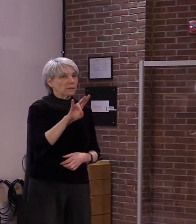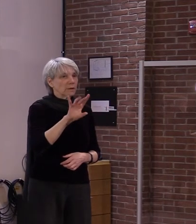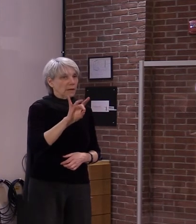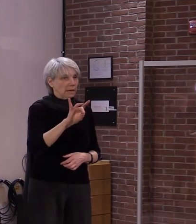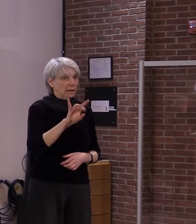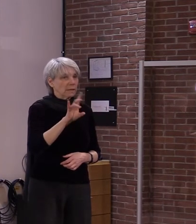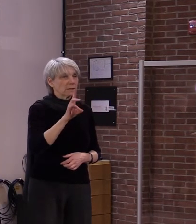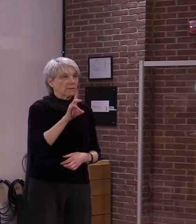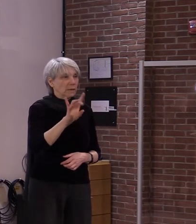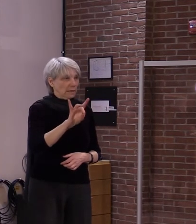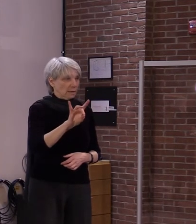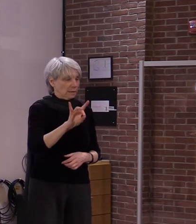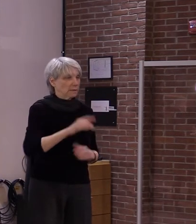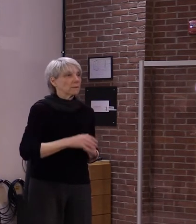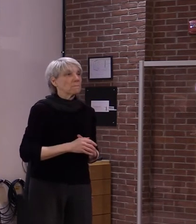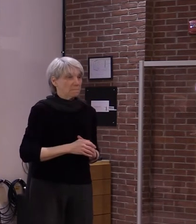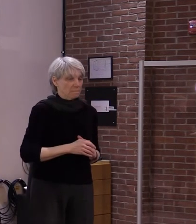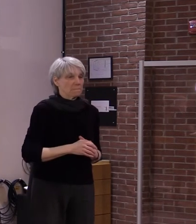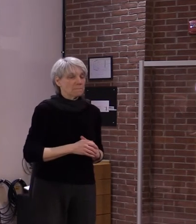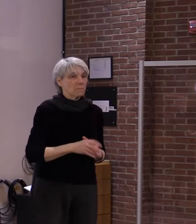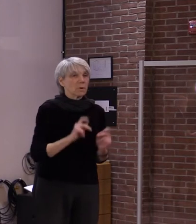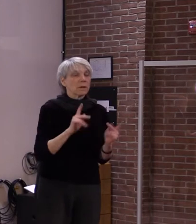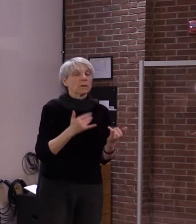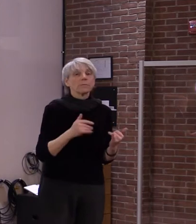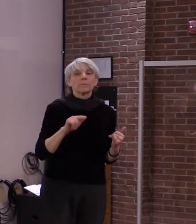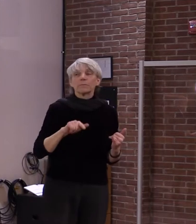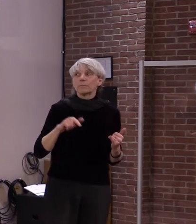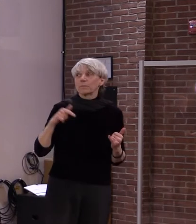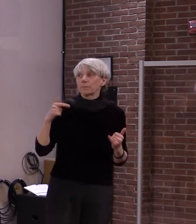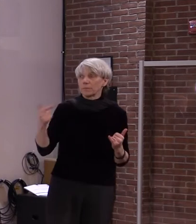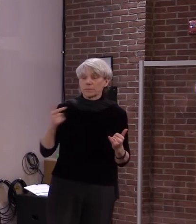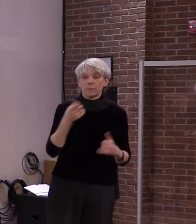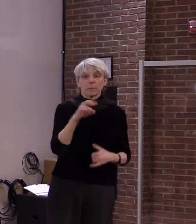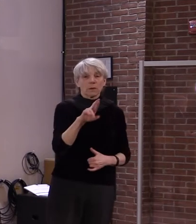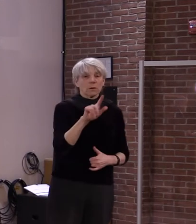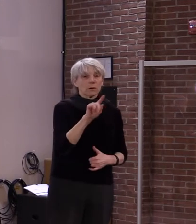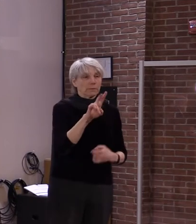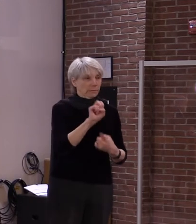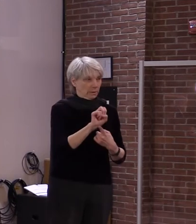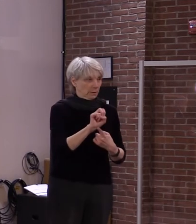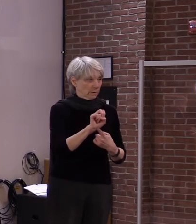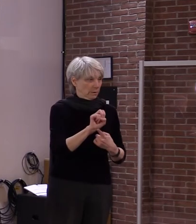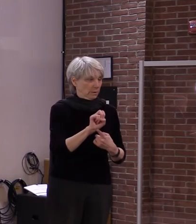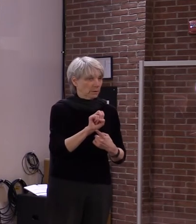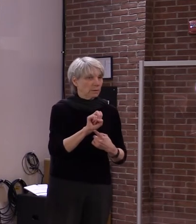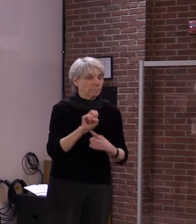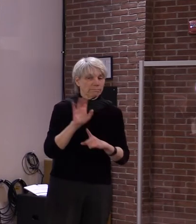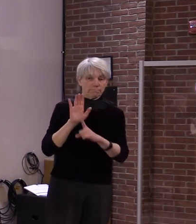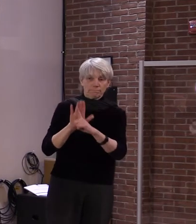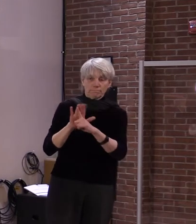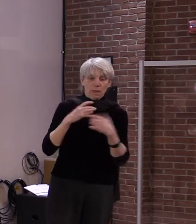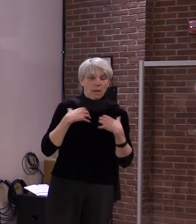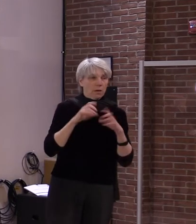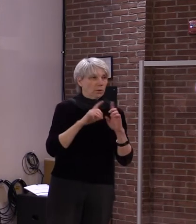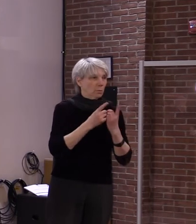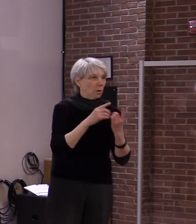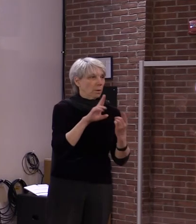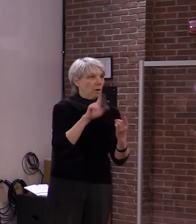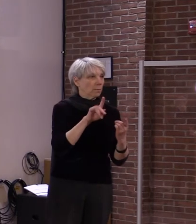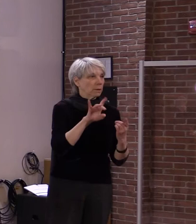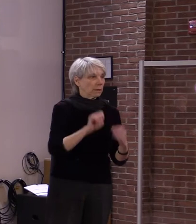855-722-7878 i'll now turn it over for to dr levine for a health department